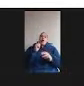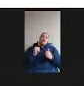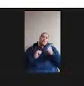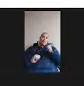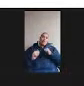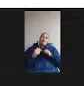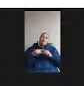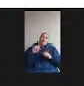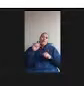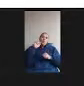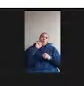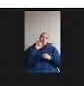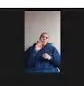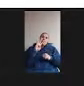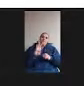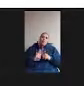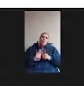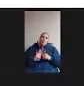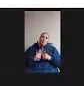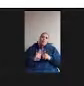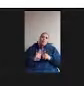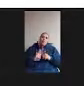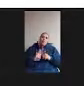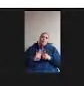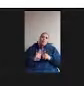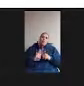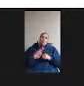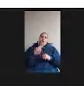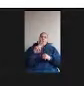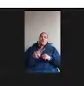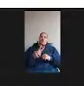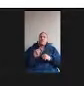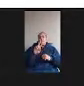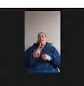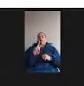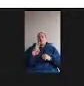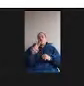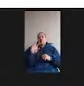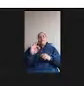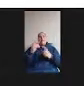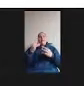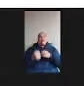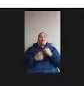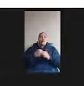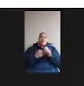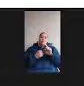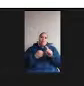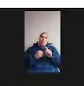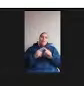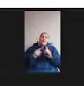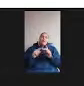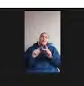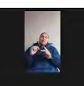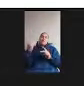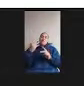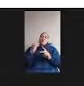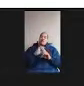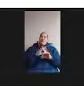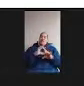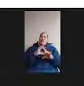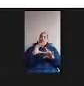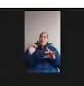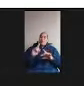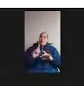4 of the 2022-23 financial year. The presentation starts with a